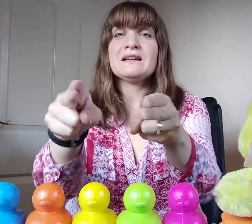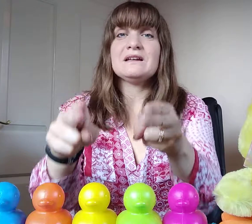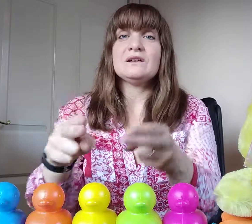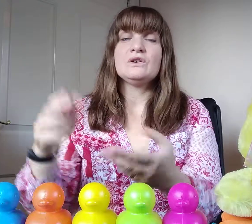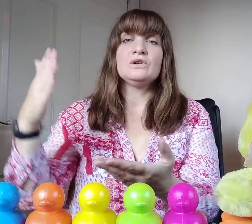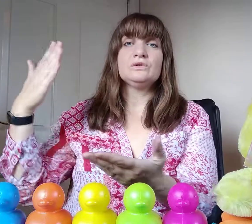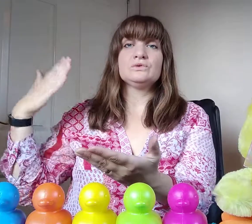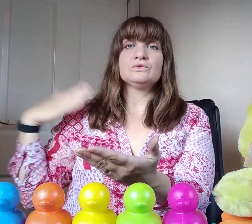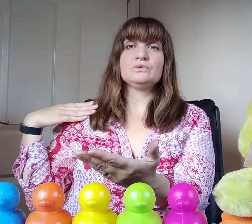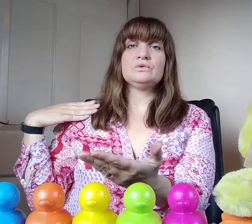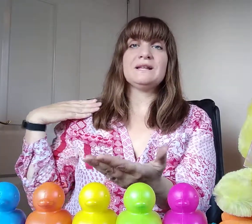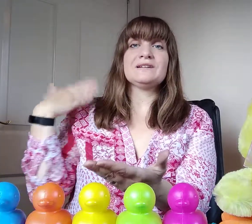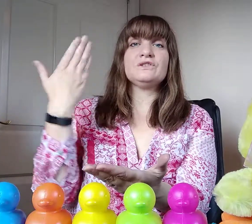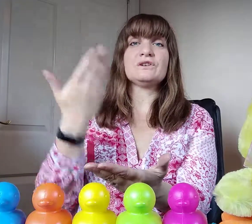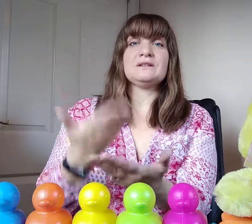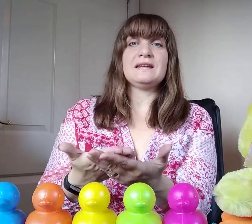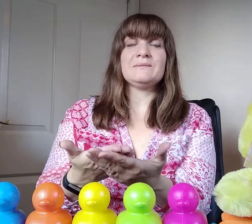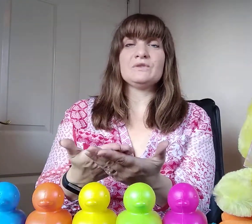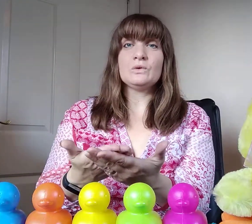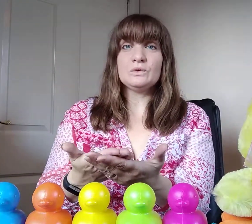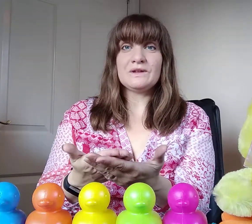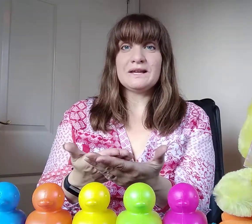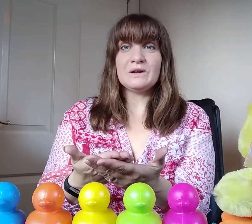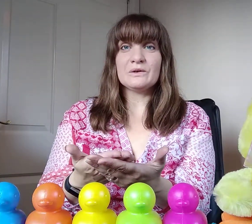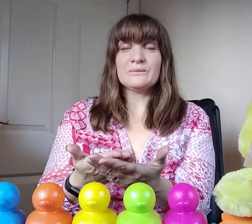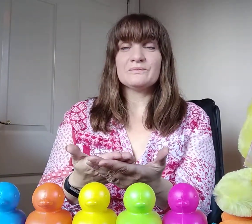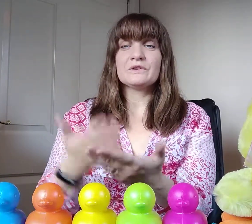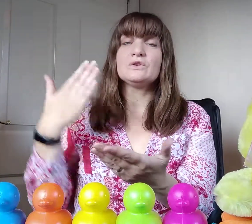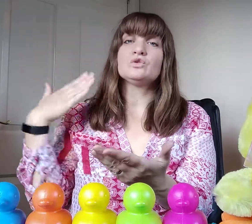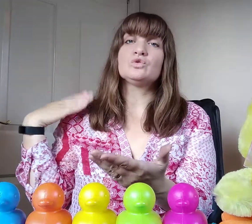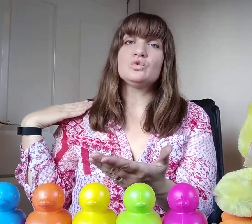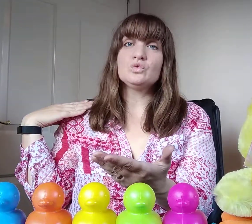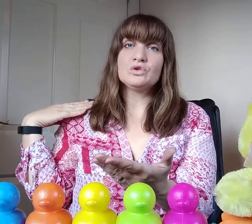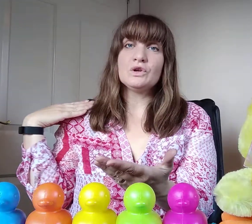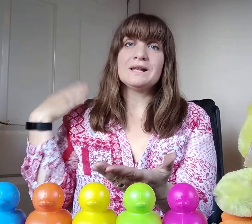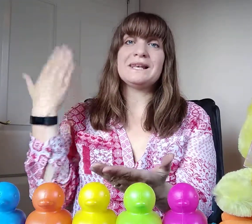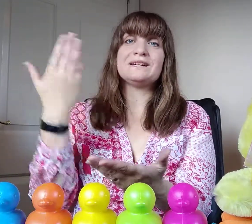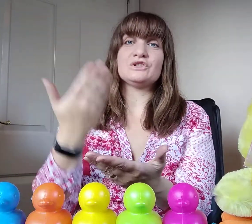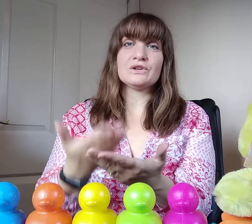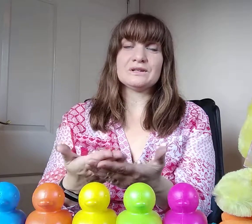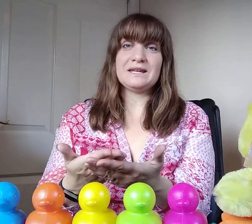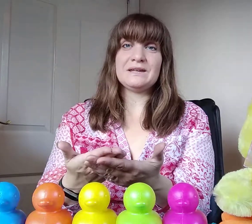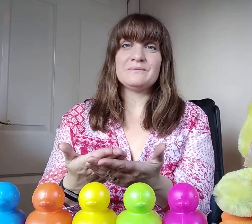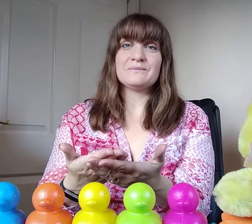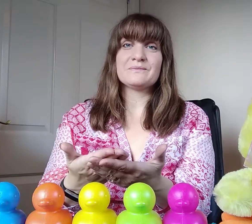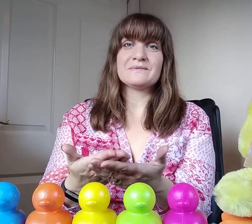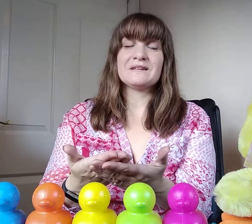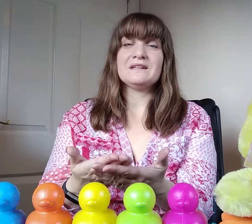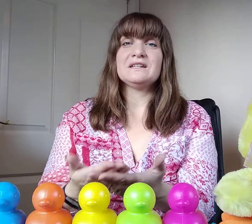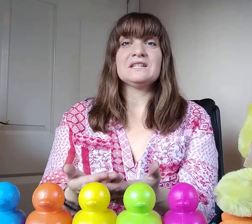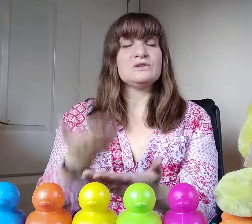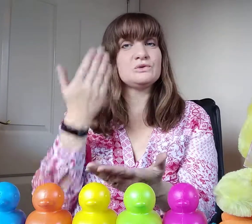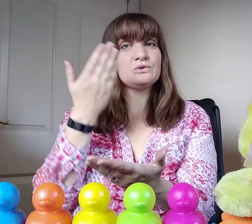rivière toute la journée, all day long. Toute la journée. It's